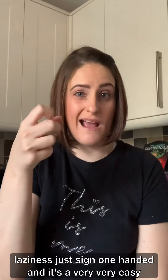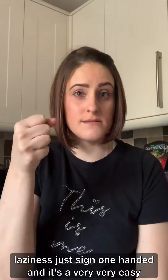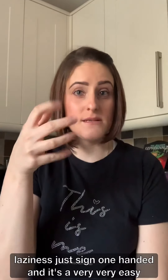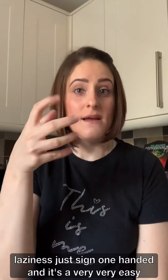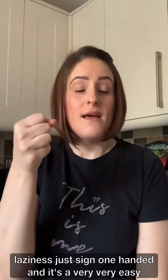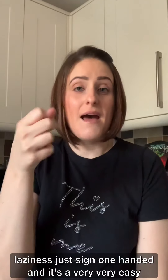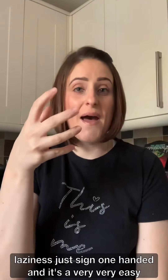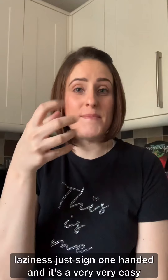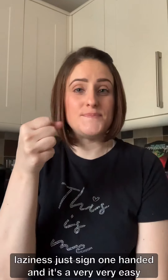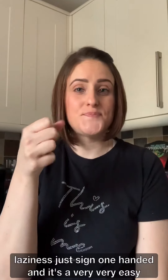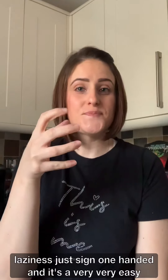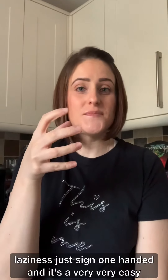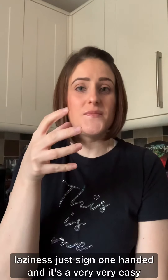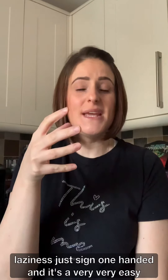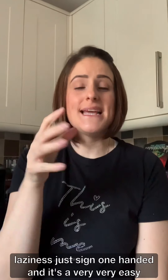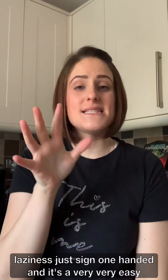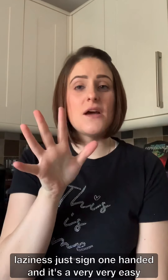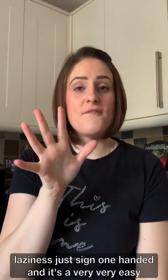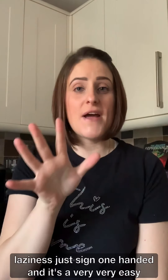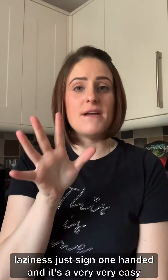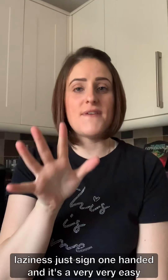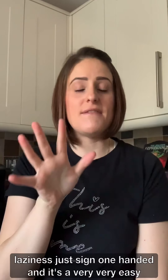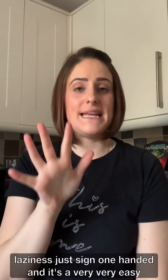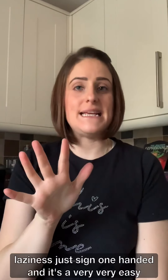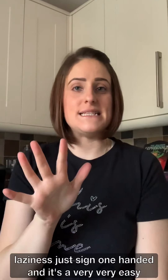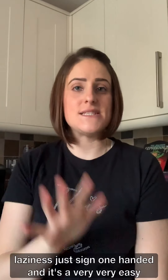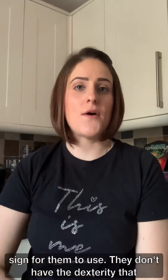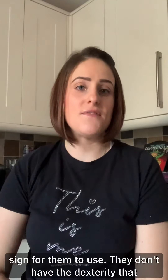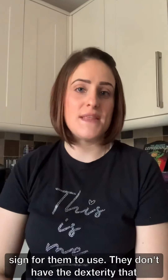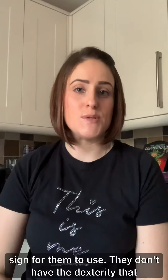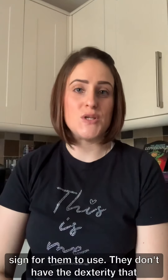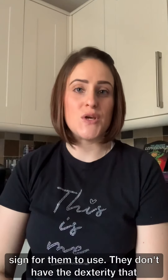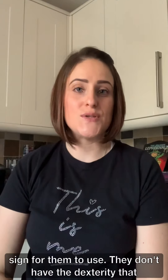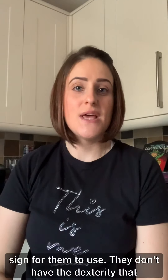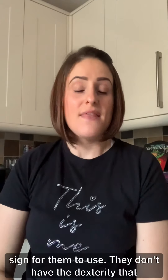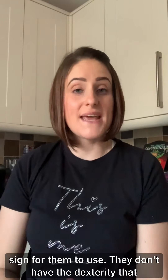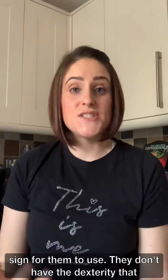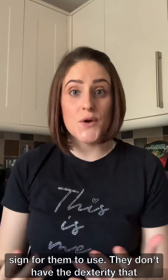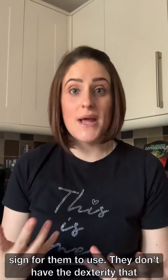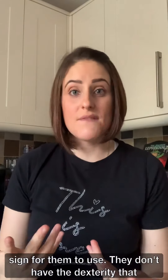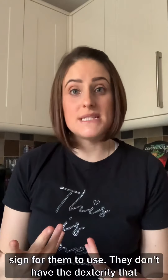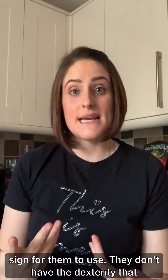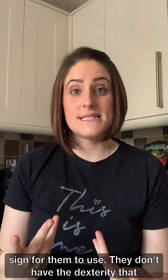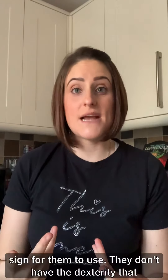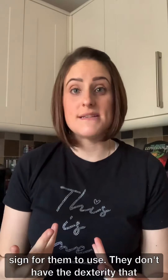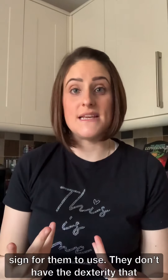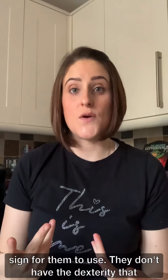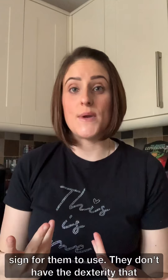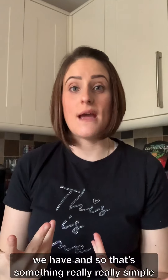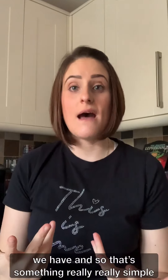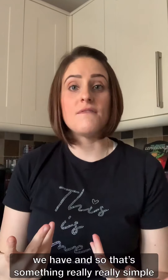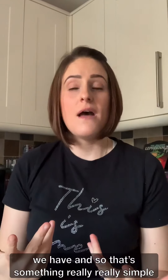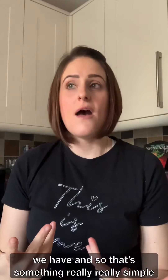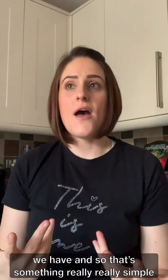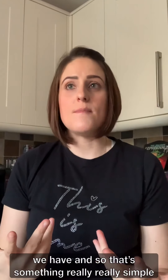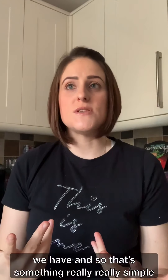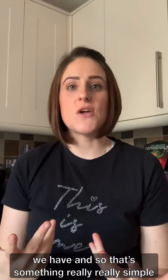hand um it's a very very easy sign for them to use they don't have the dexterity that we have um so